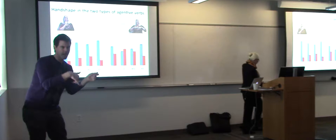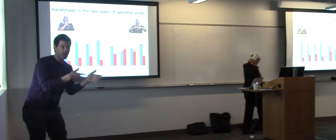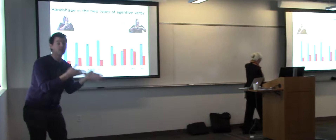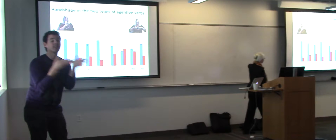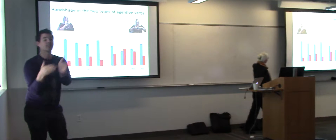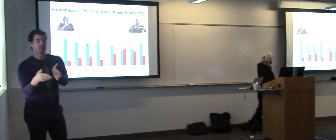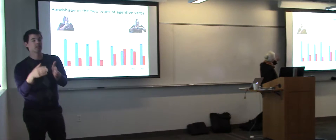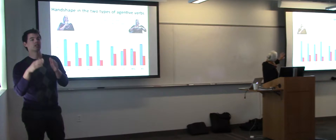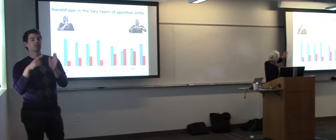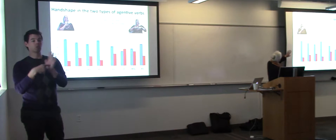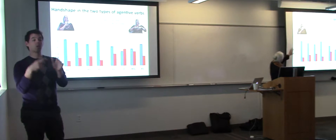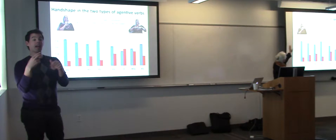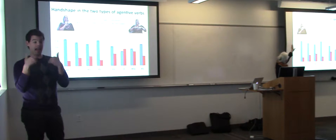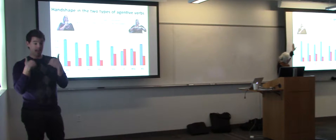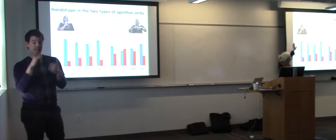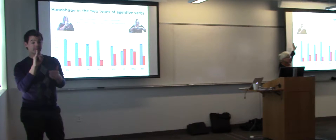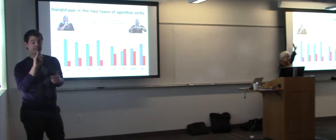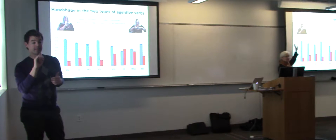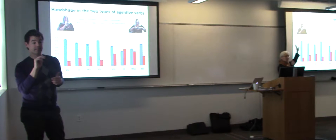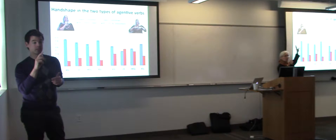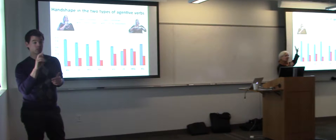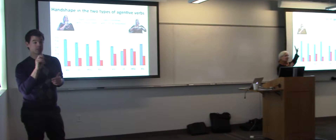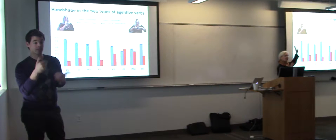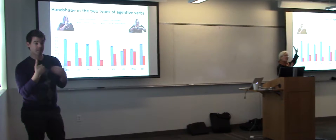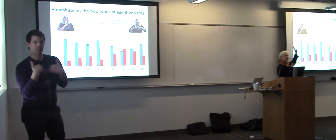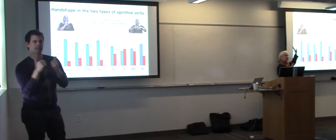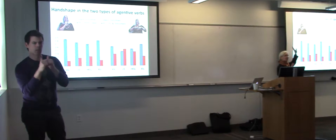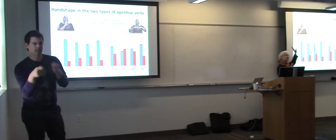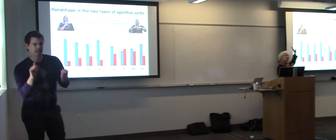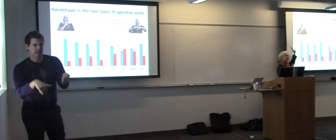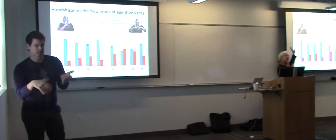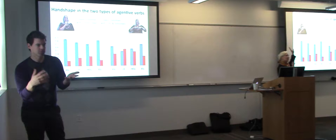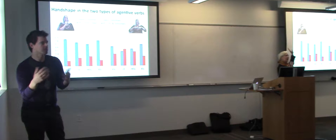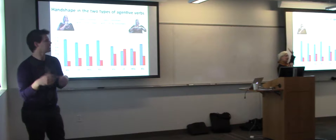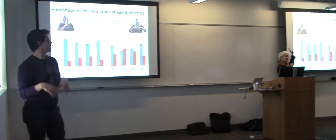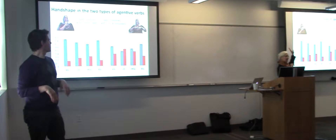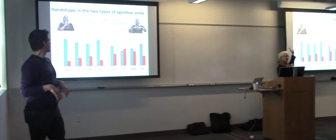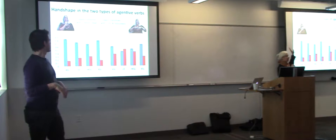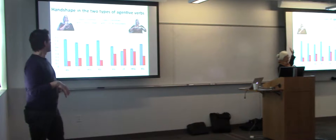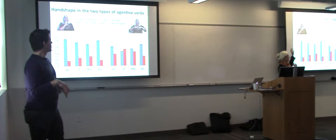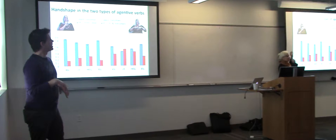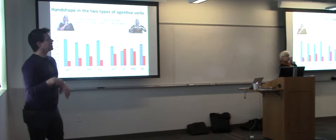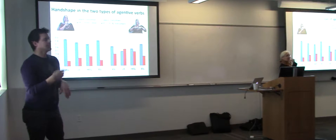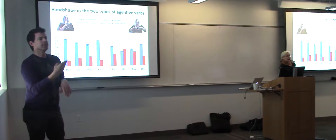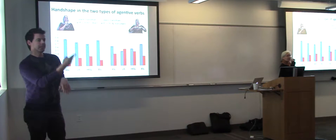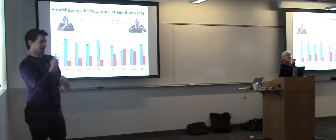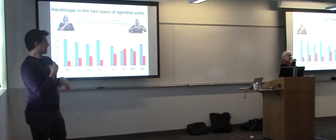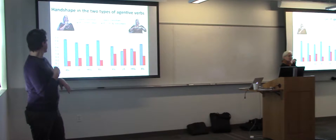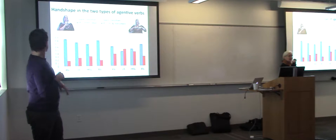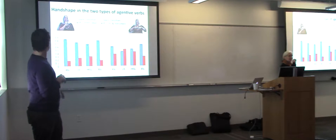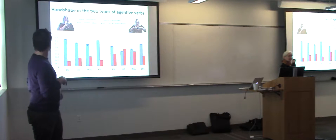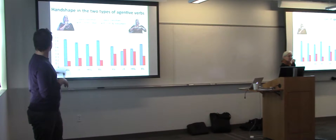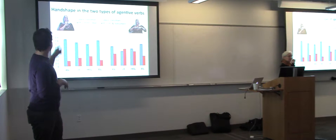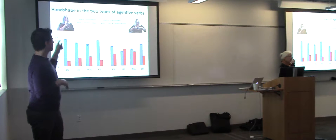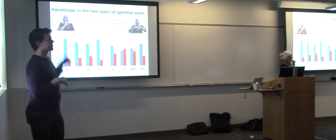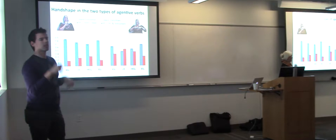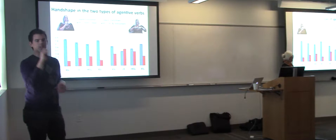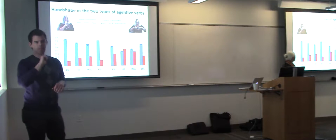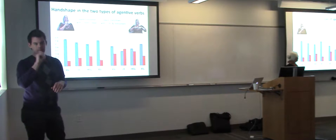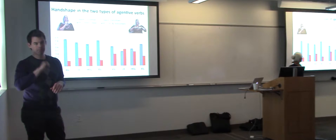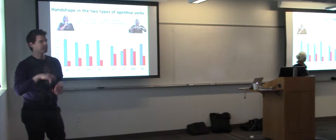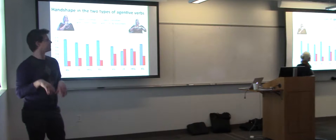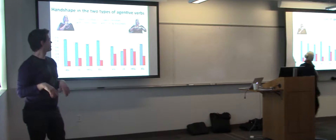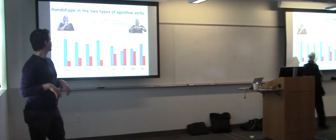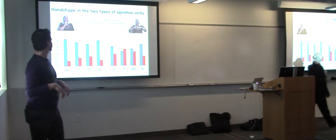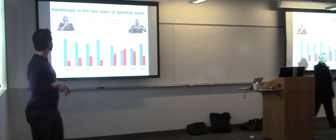And so on the left-hand side, we see the ones that are not mediated by an instrument, like lollipop, eat a